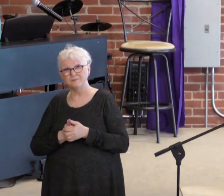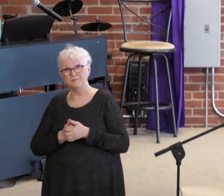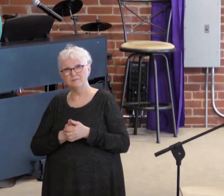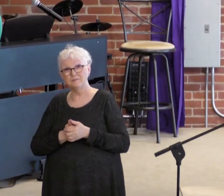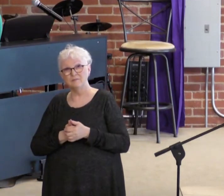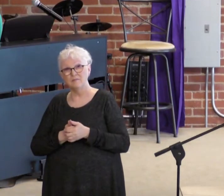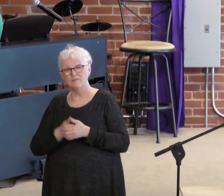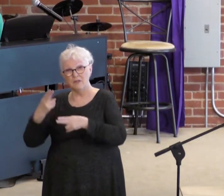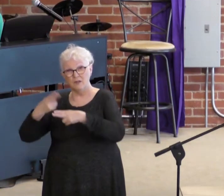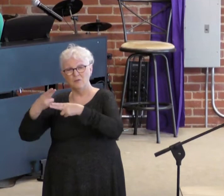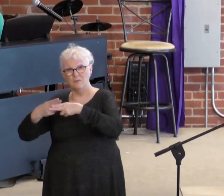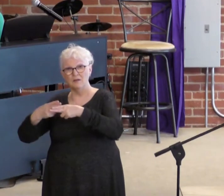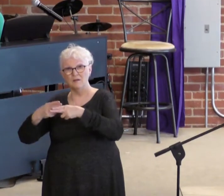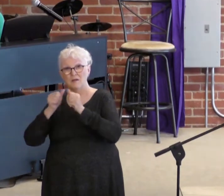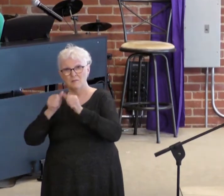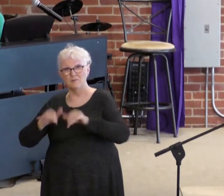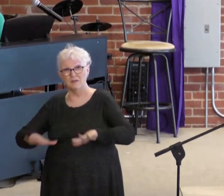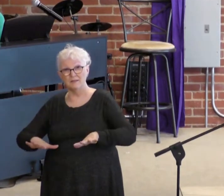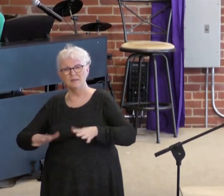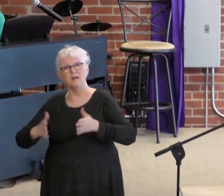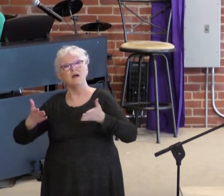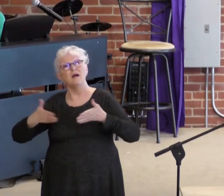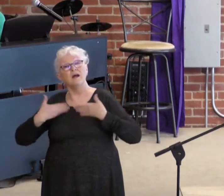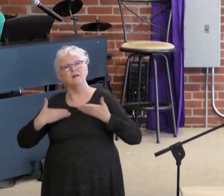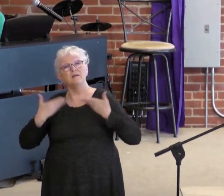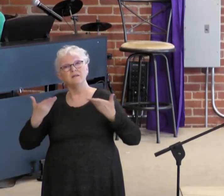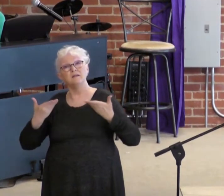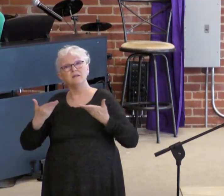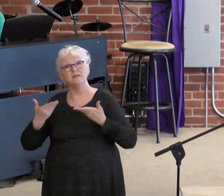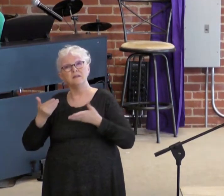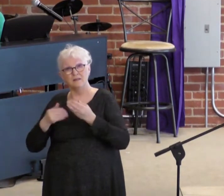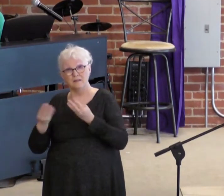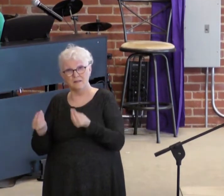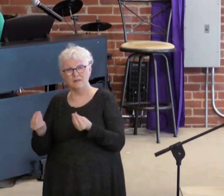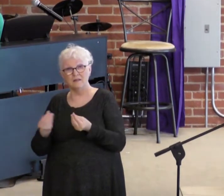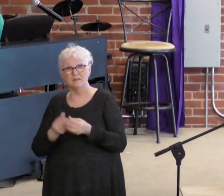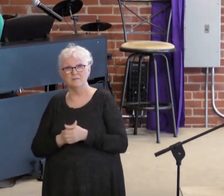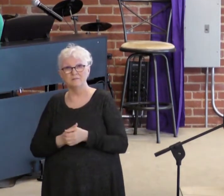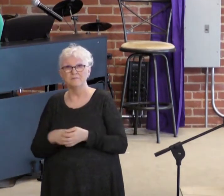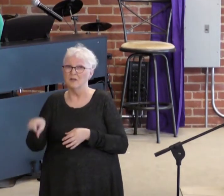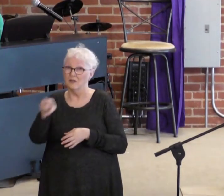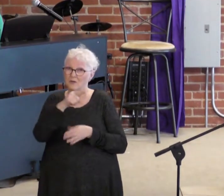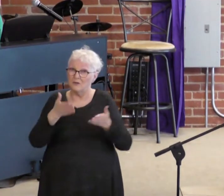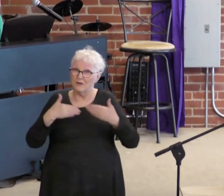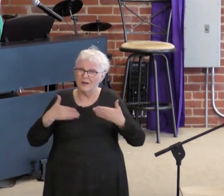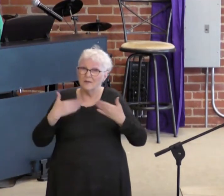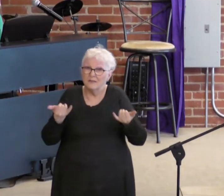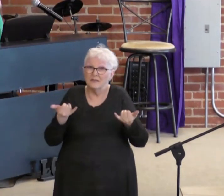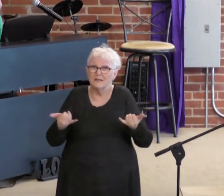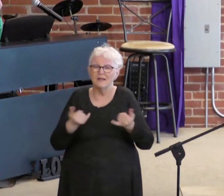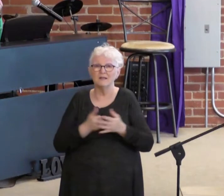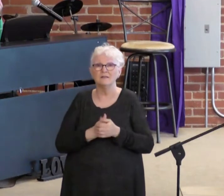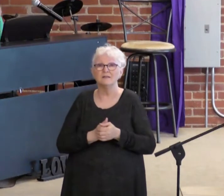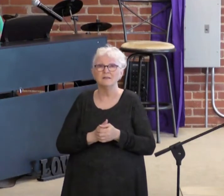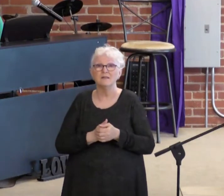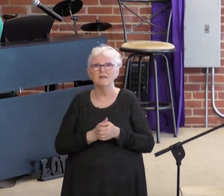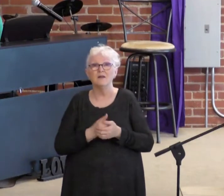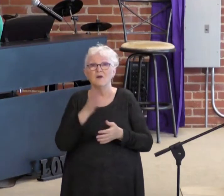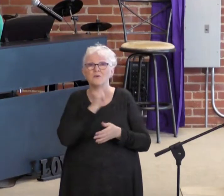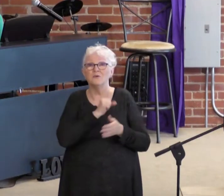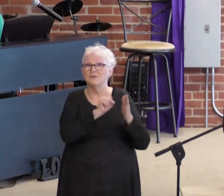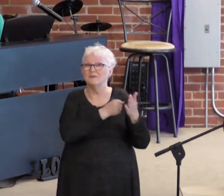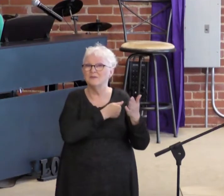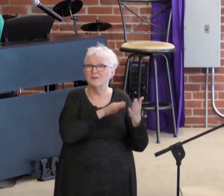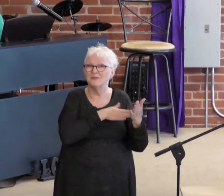They will be called blessed, happy in the land. Are you happy today? We used to sing a little song, if you're happy and you know